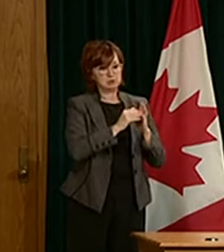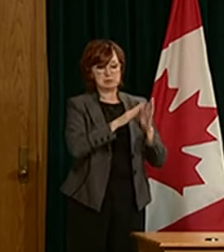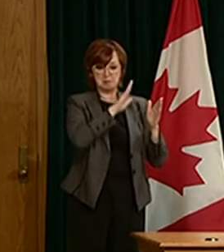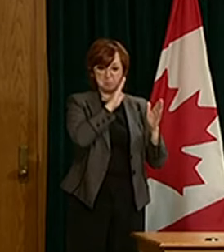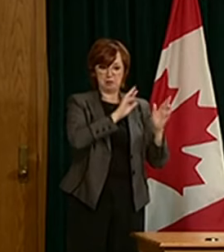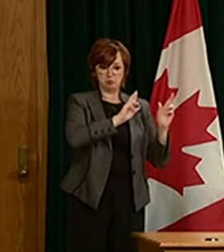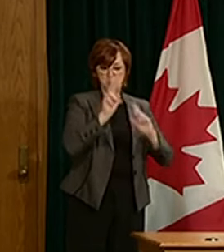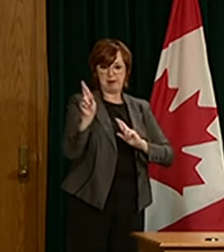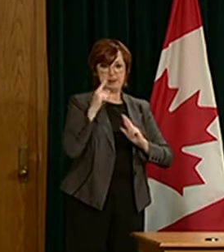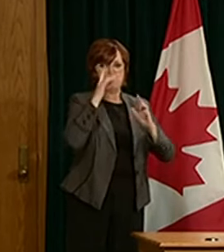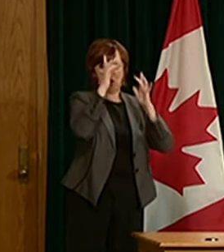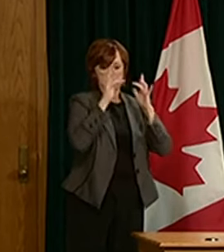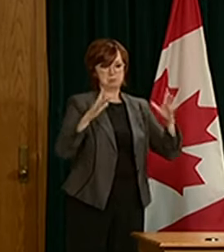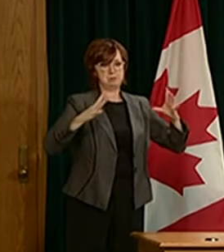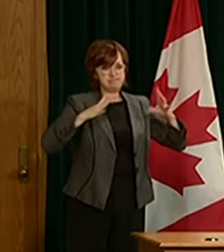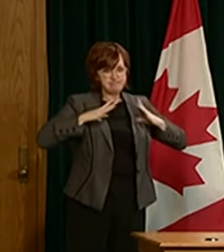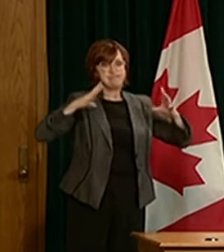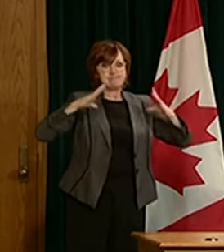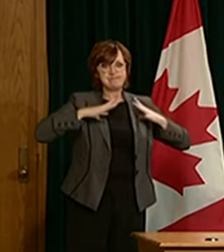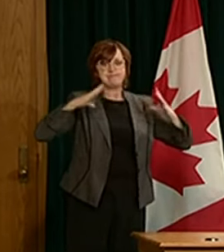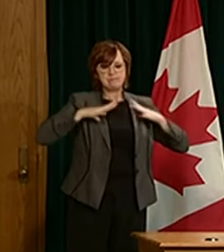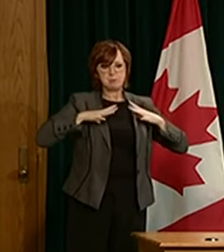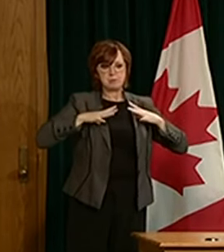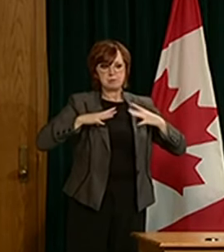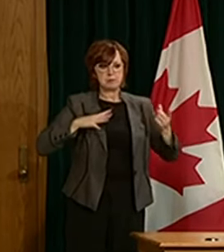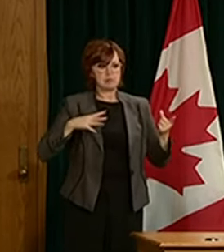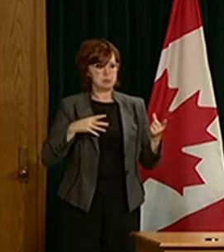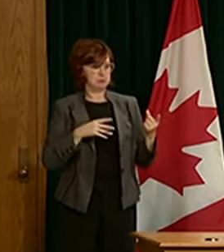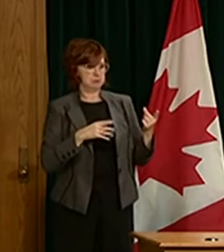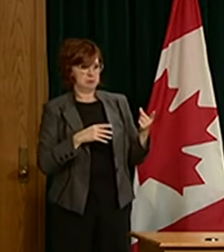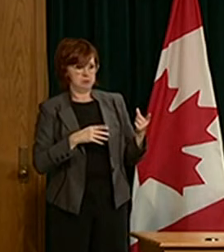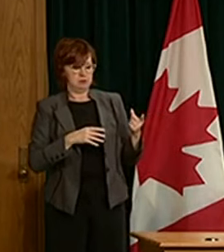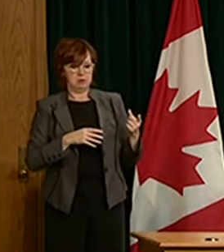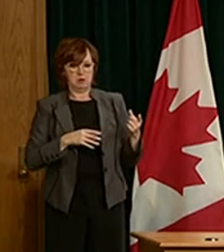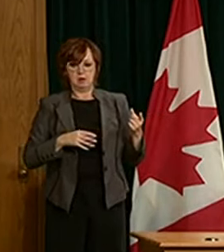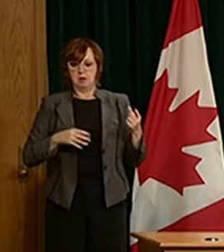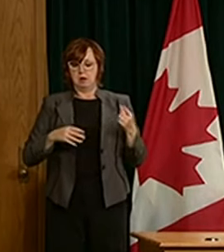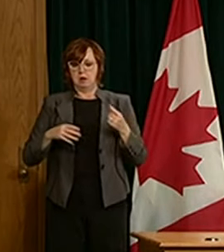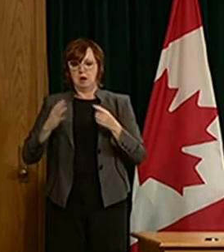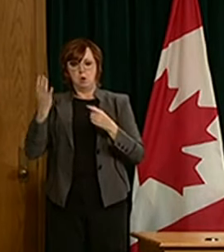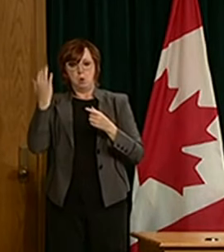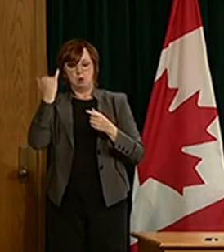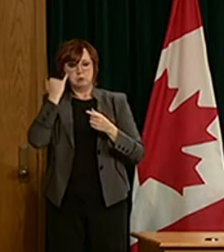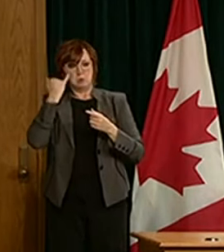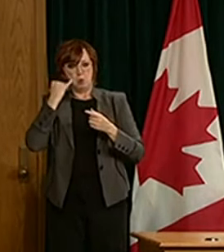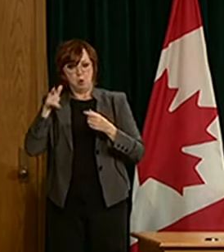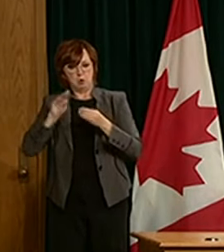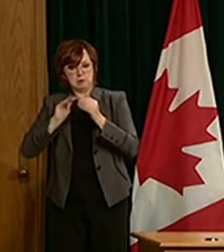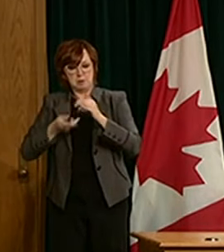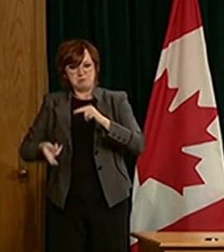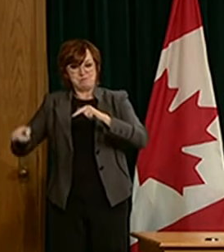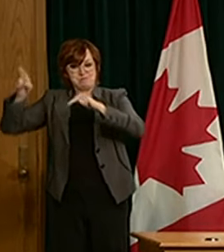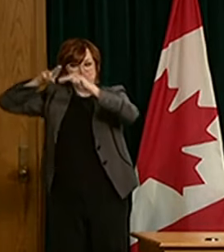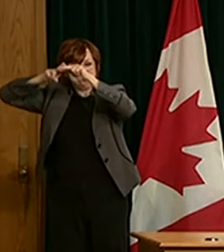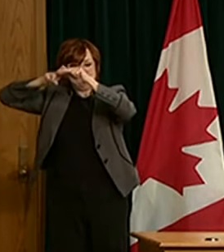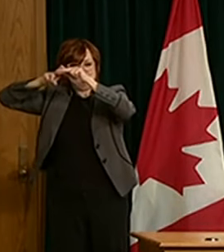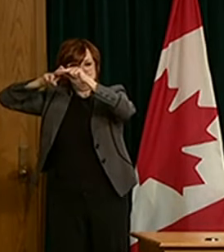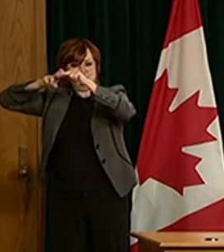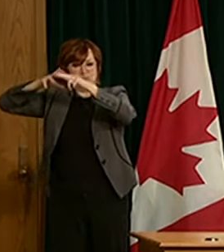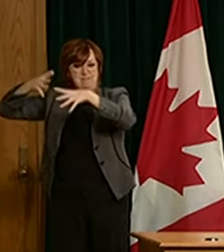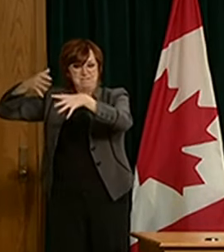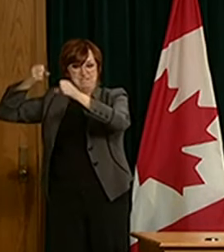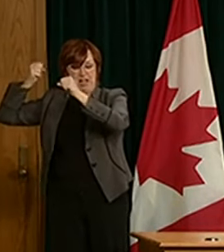to align with the demand as it walks through the doors. This will allow for up to 57%